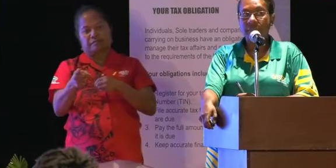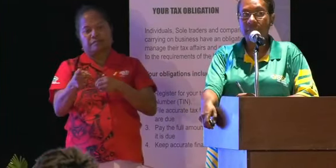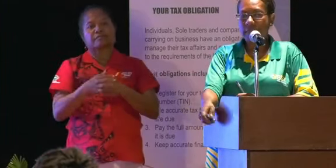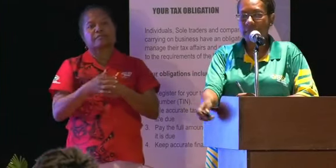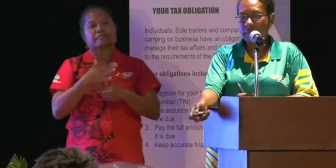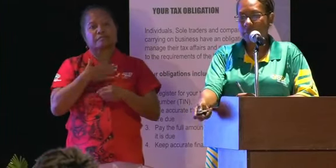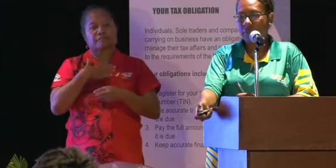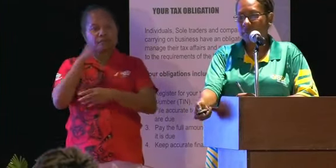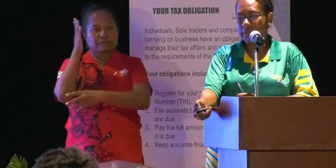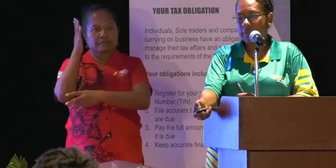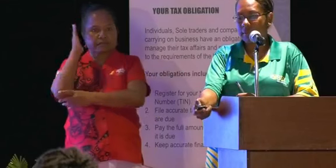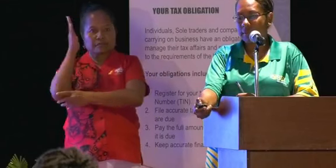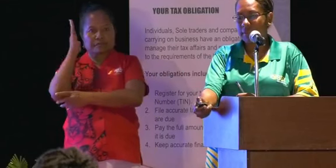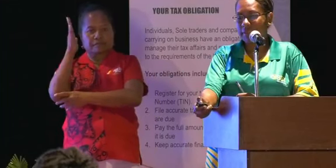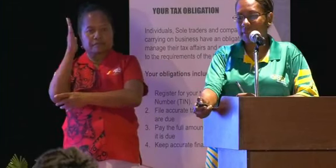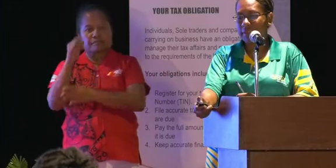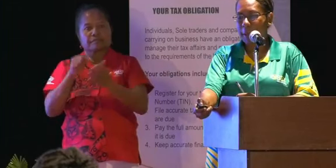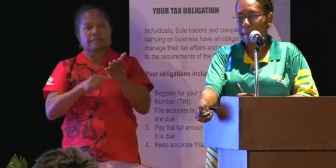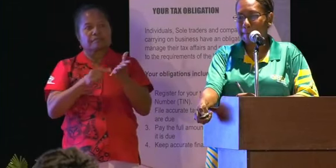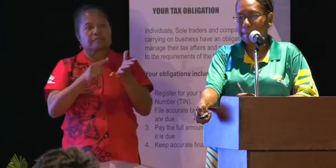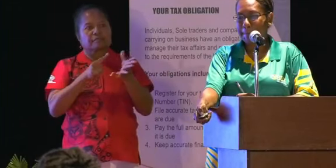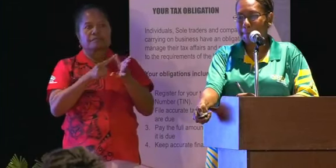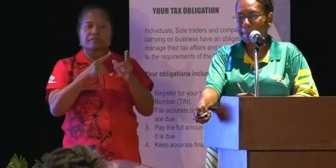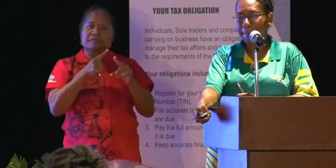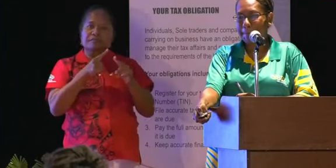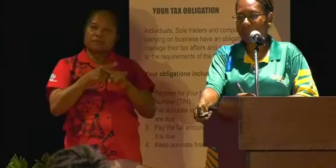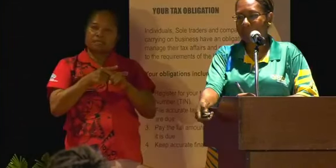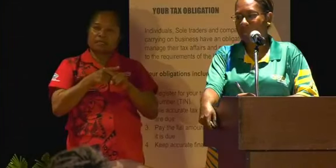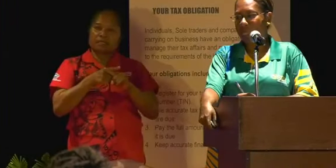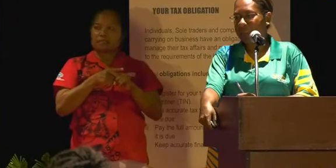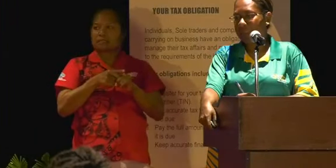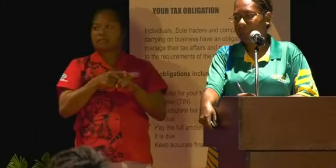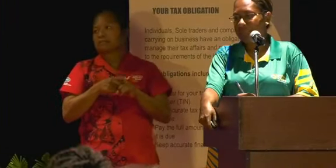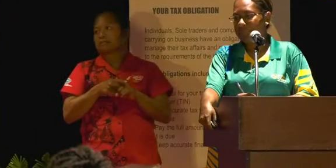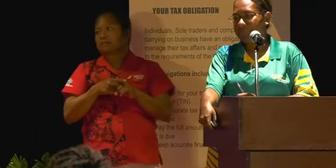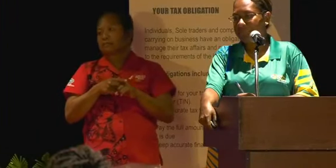And my presentation will be on tax clearance.